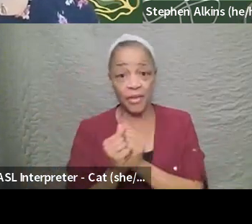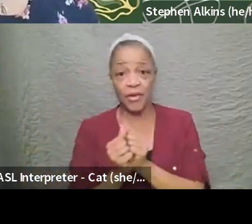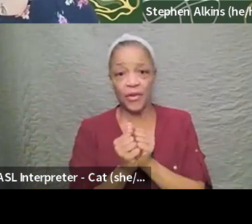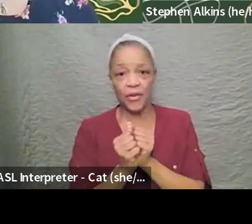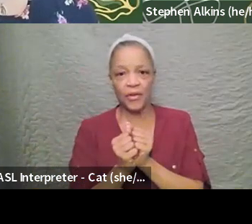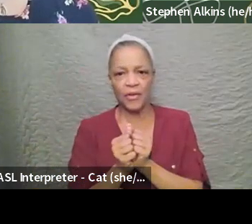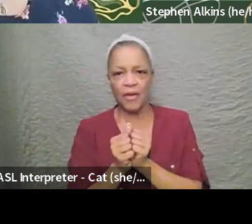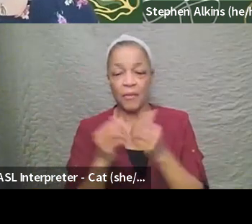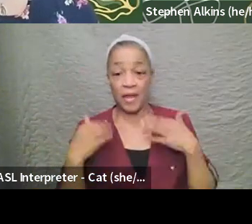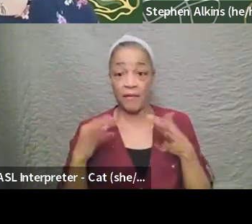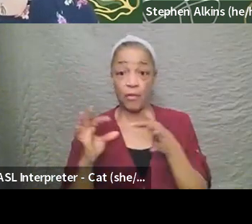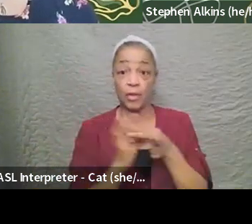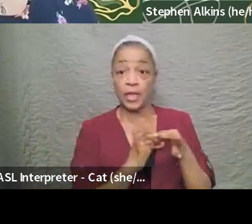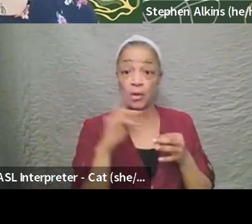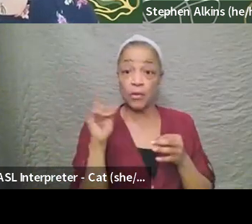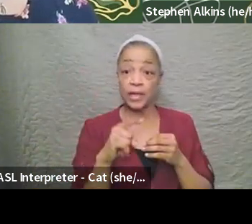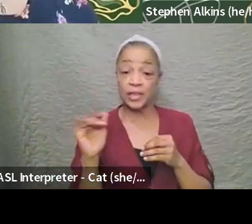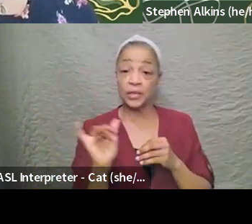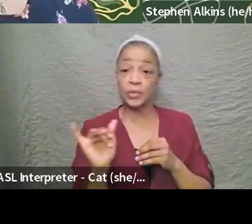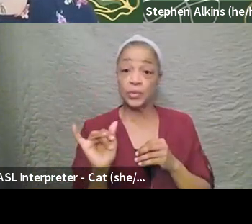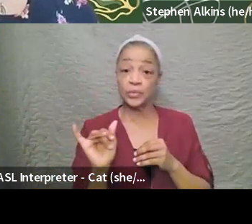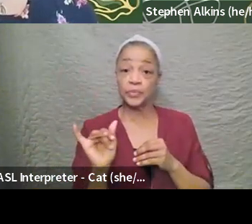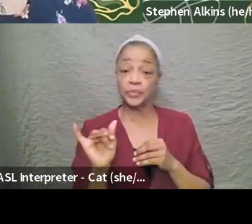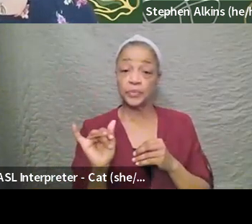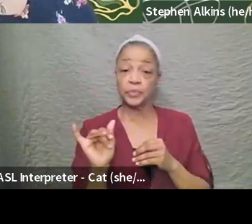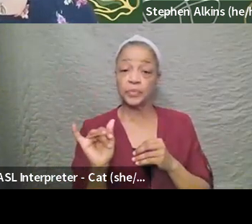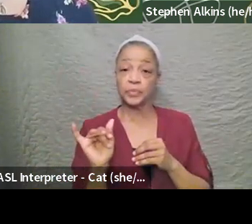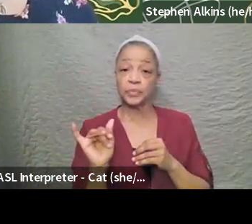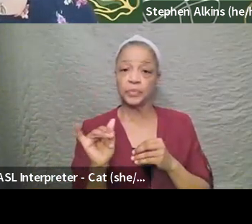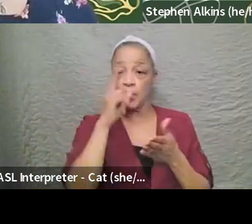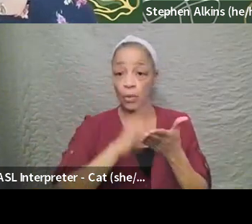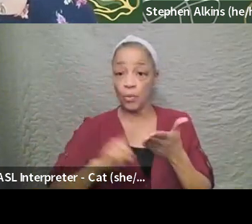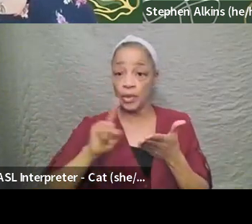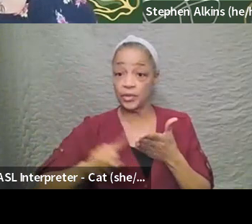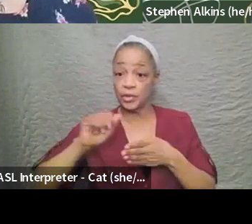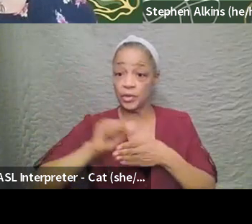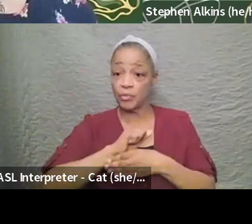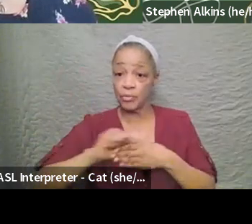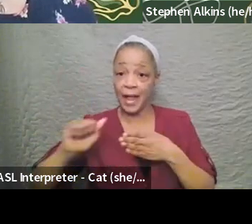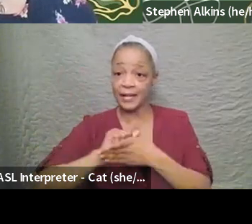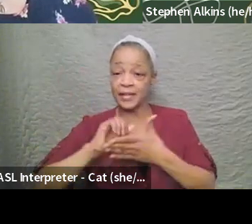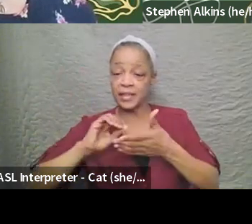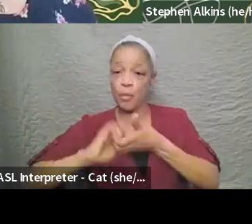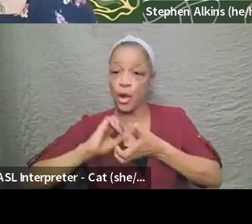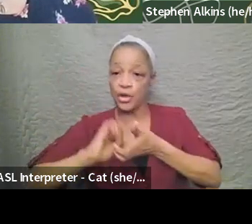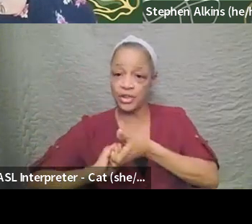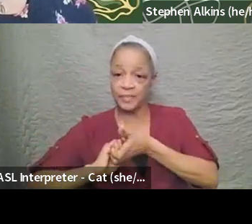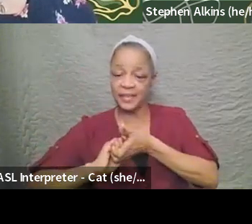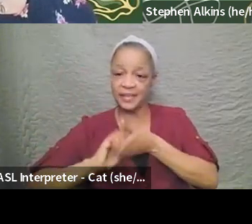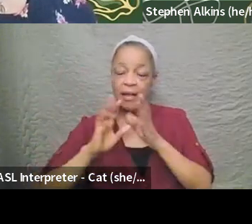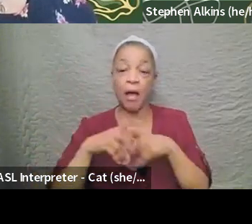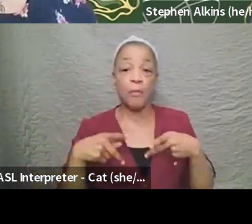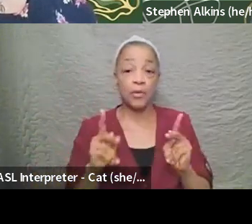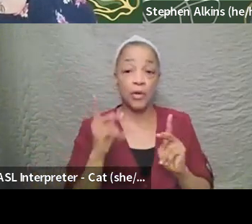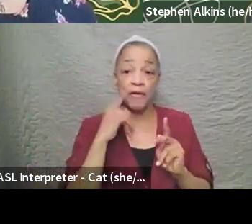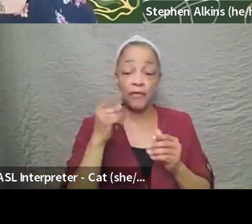related question here as well around research practice partnerships and opportunities for